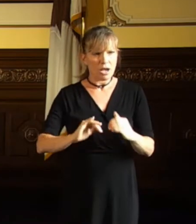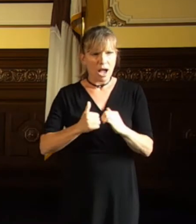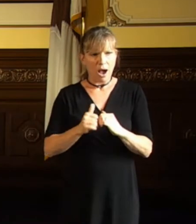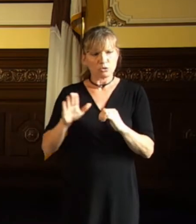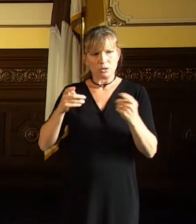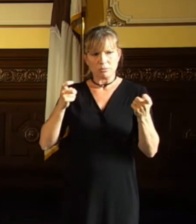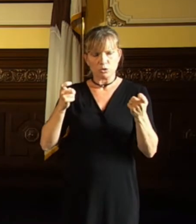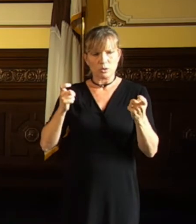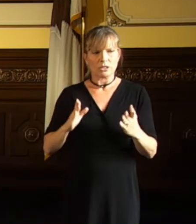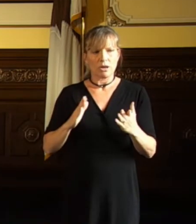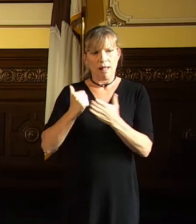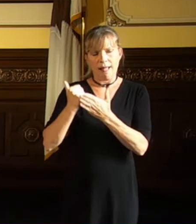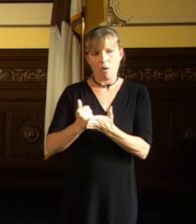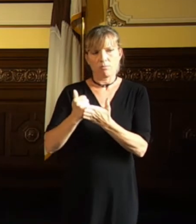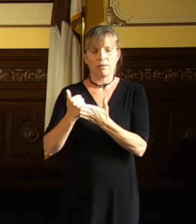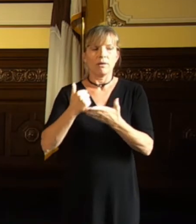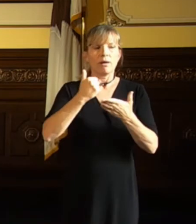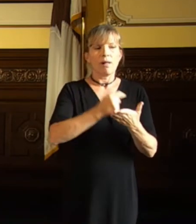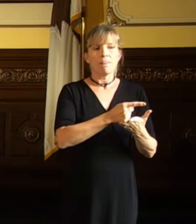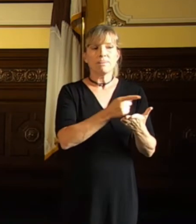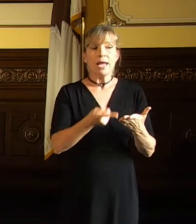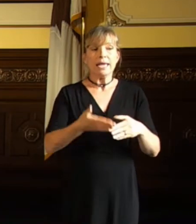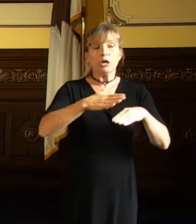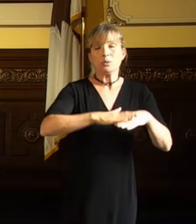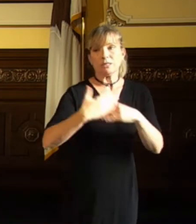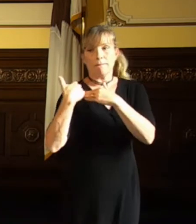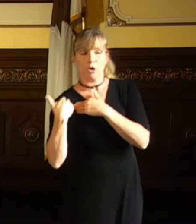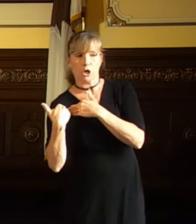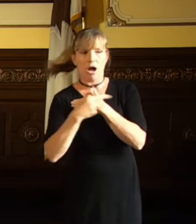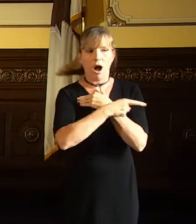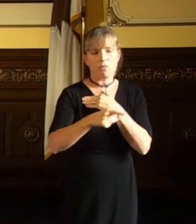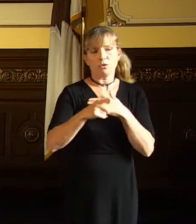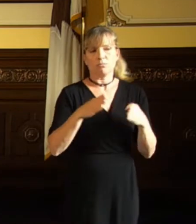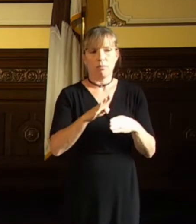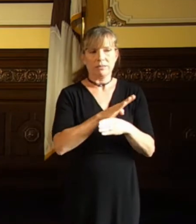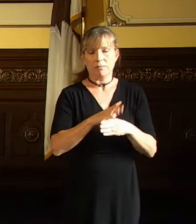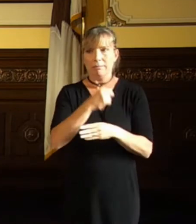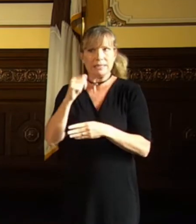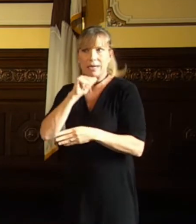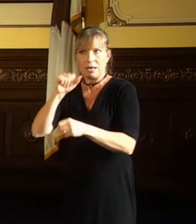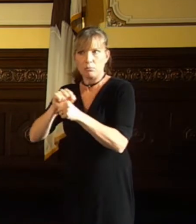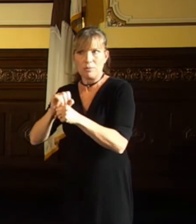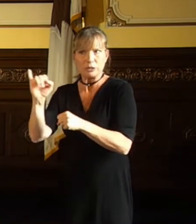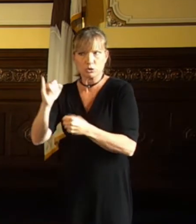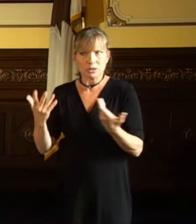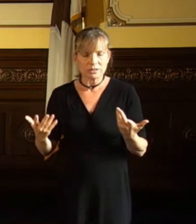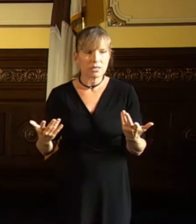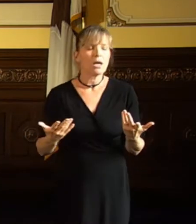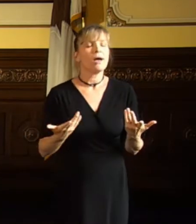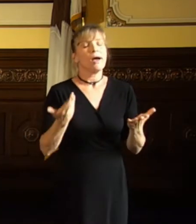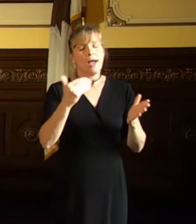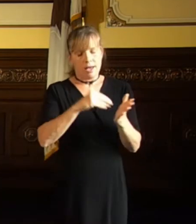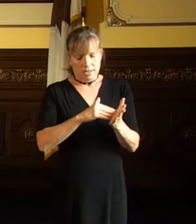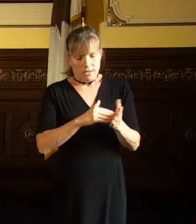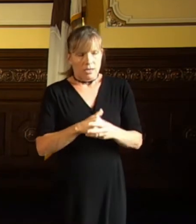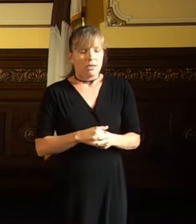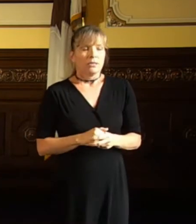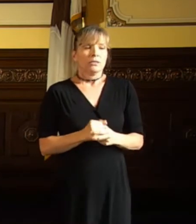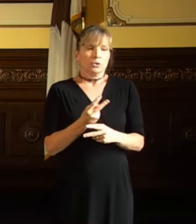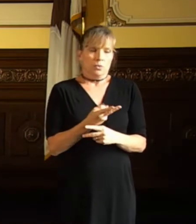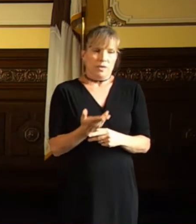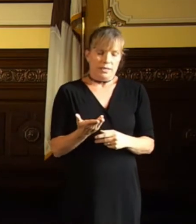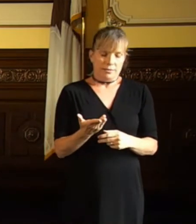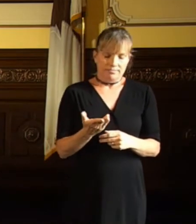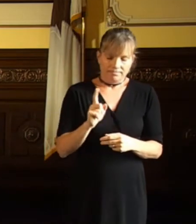your administration going to help offset the expected increased burden because of unemployment insurance? Yeah. So again, two things